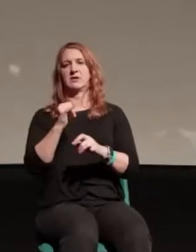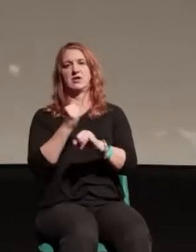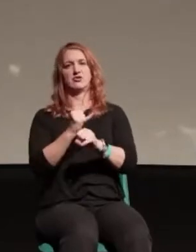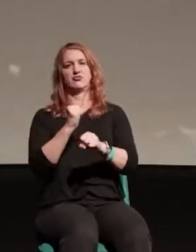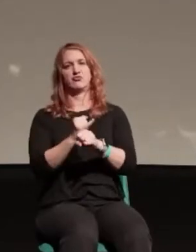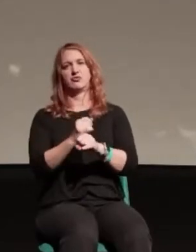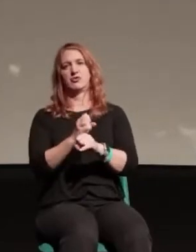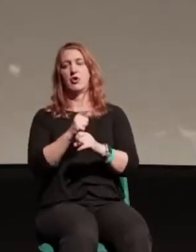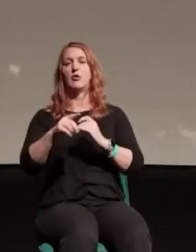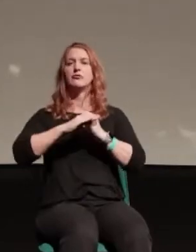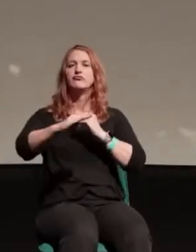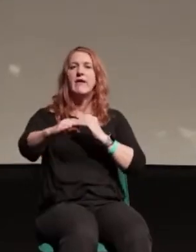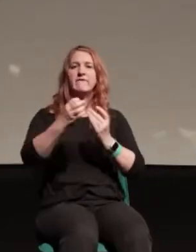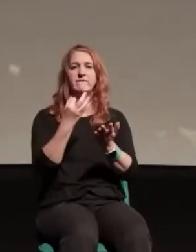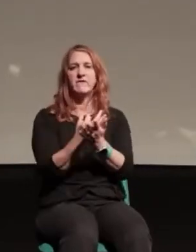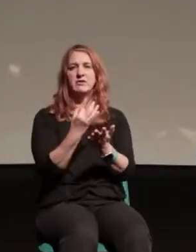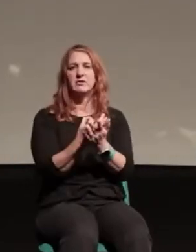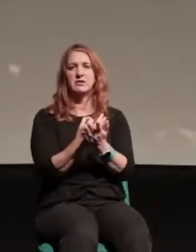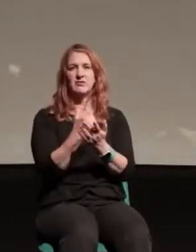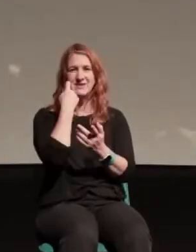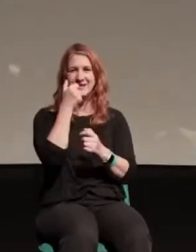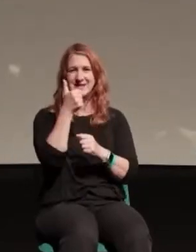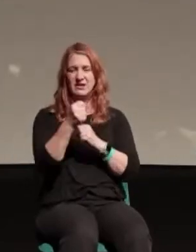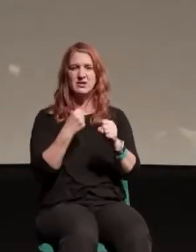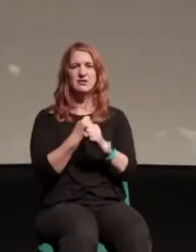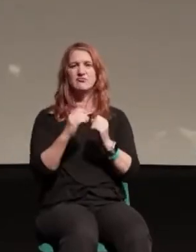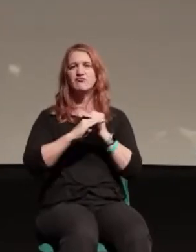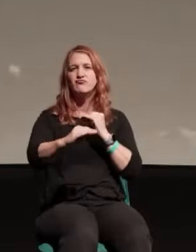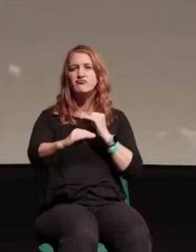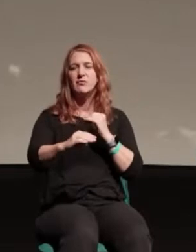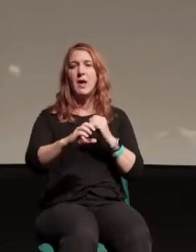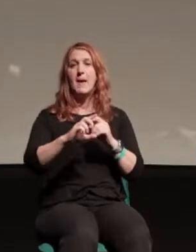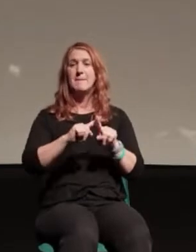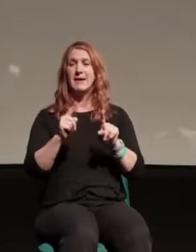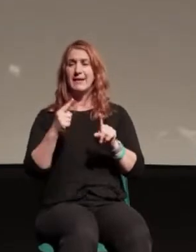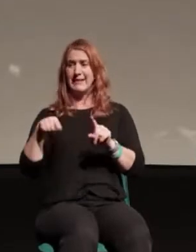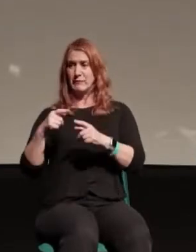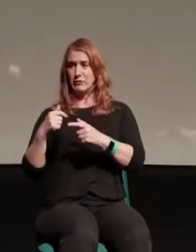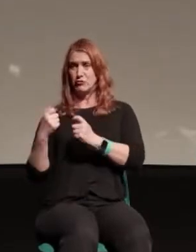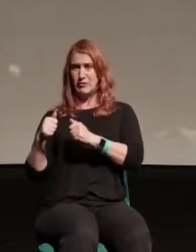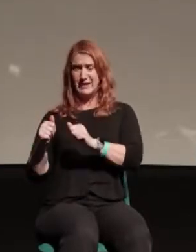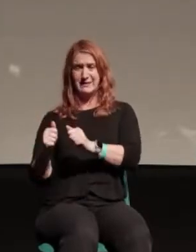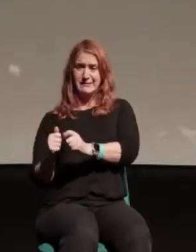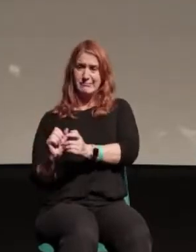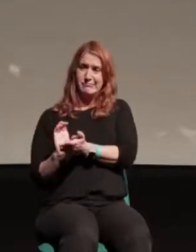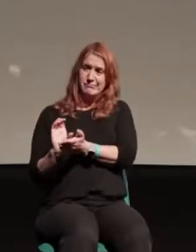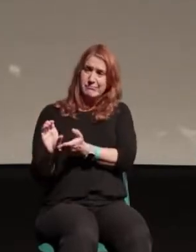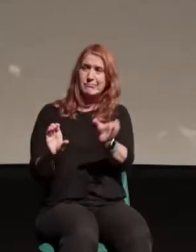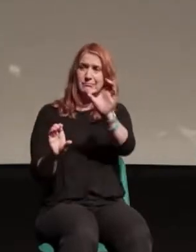remained flat for the last 10 years. So, yet, they've been trying to contribute more.